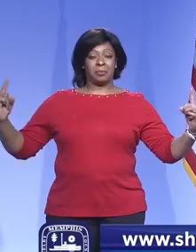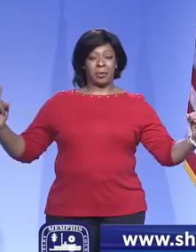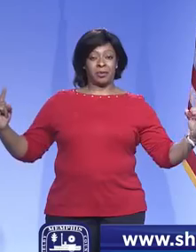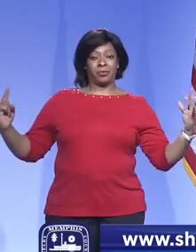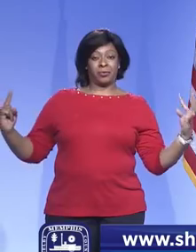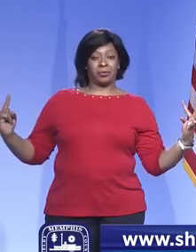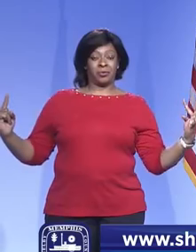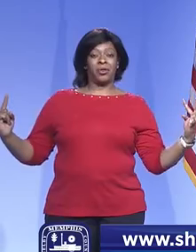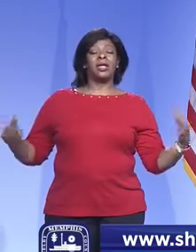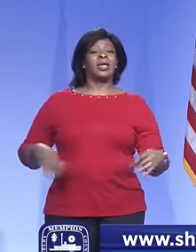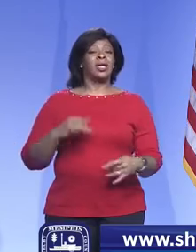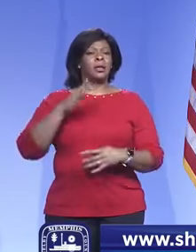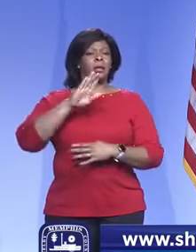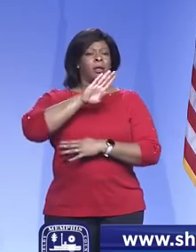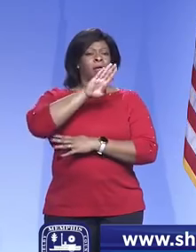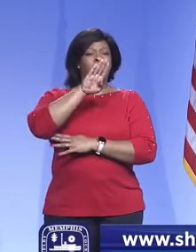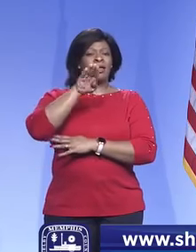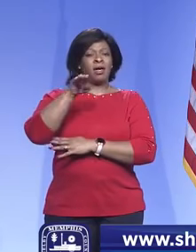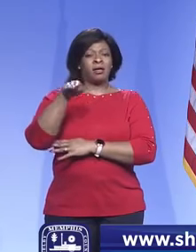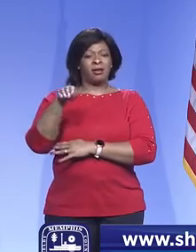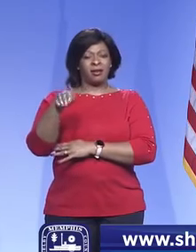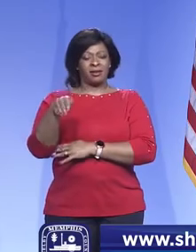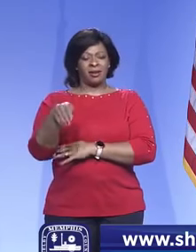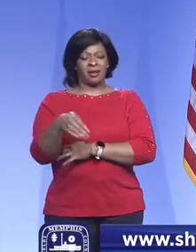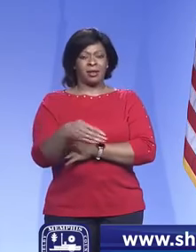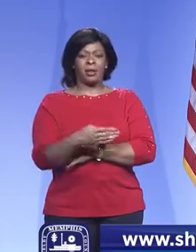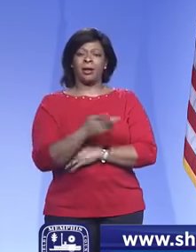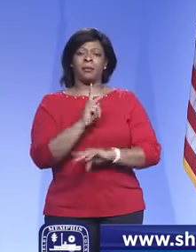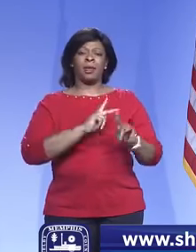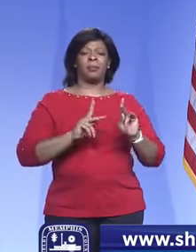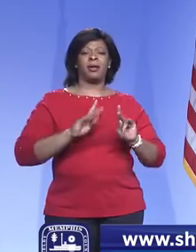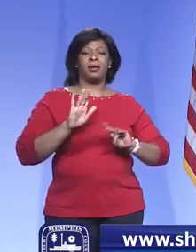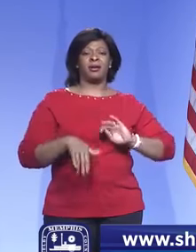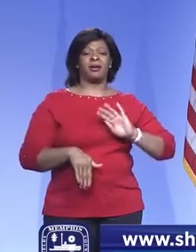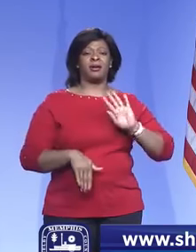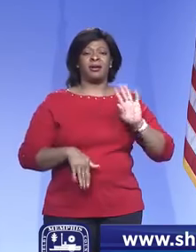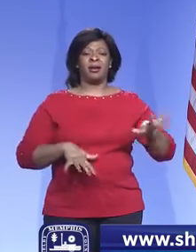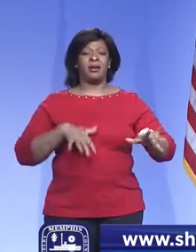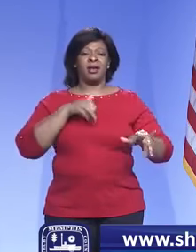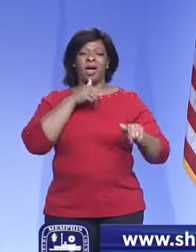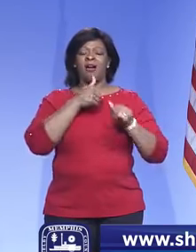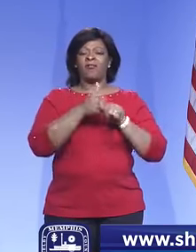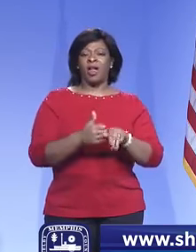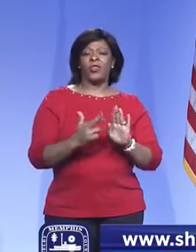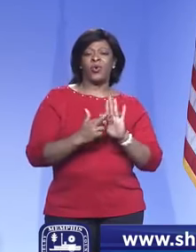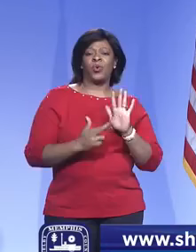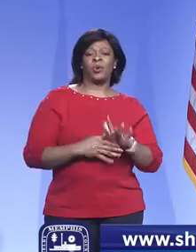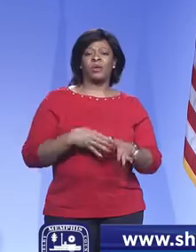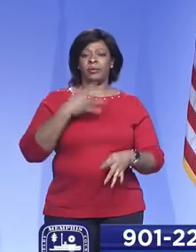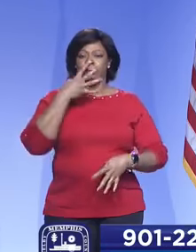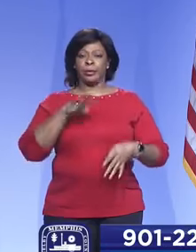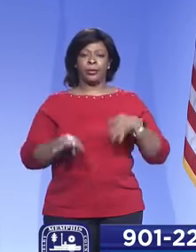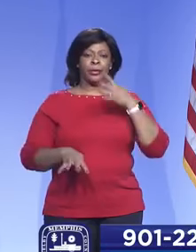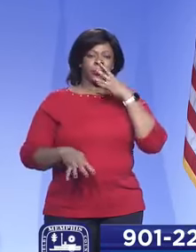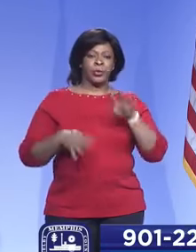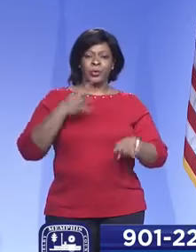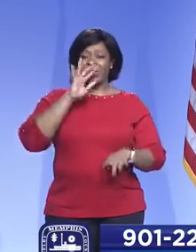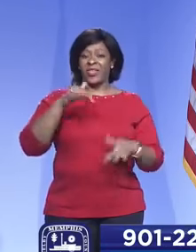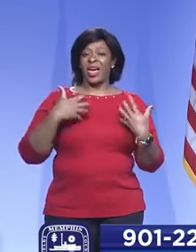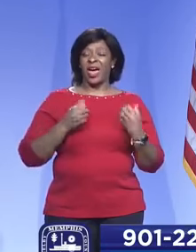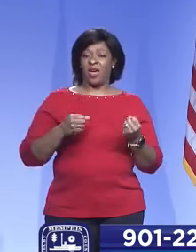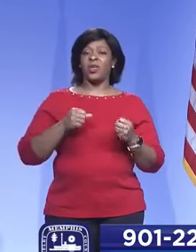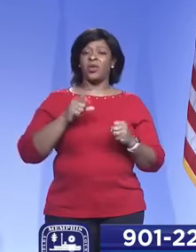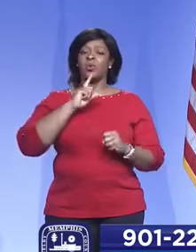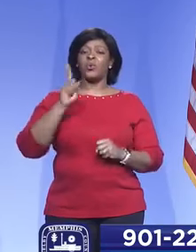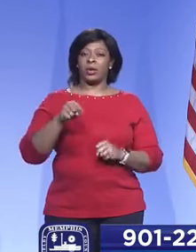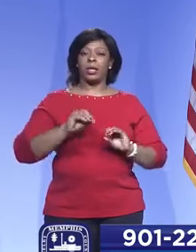went on, there was less adherence to the health directive. In our health directives, it's clear